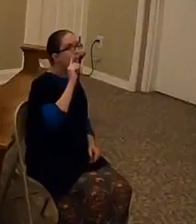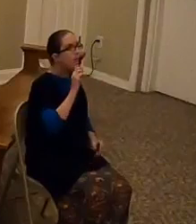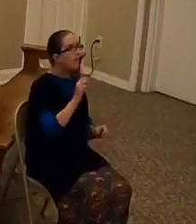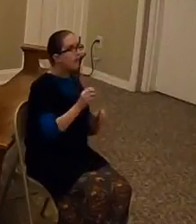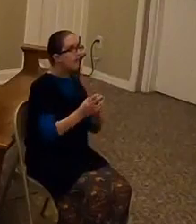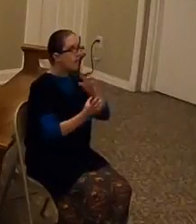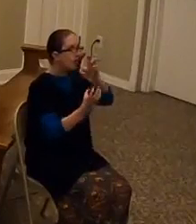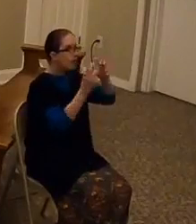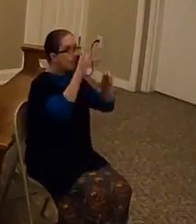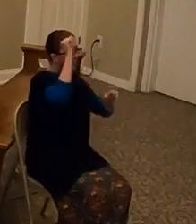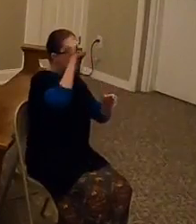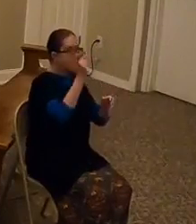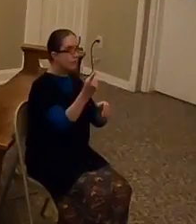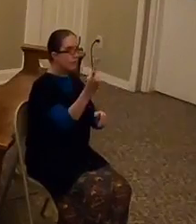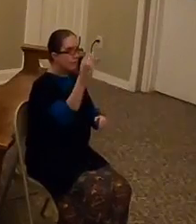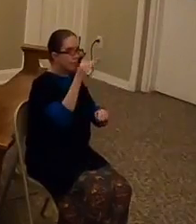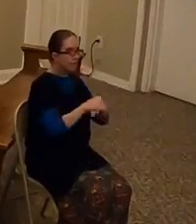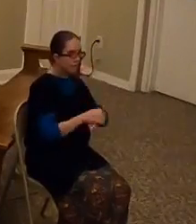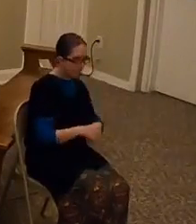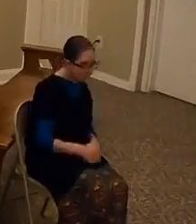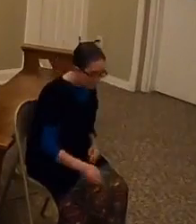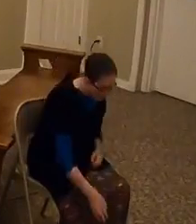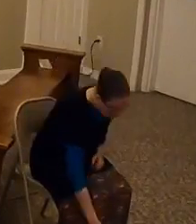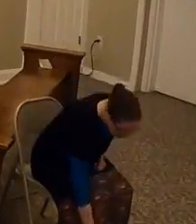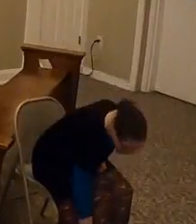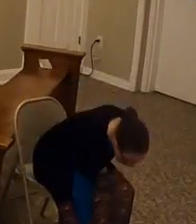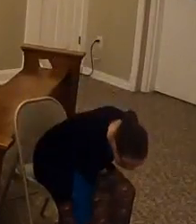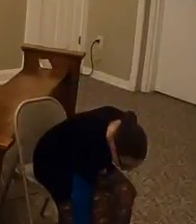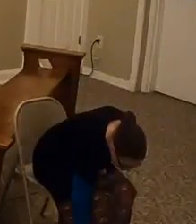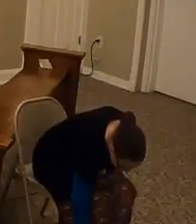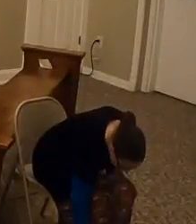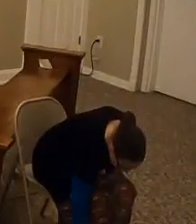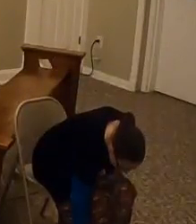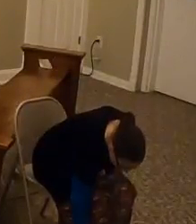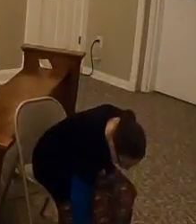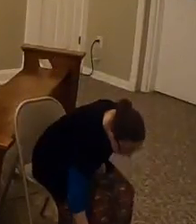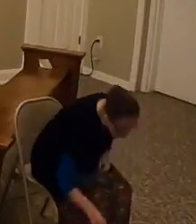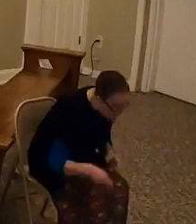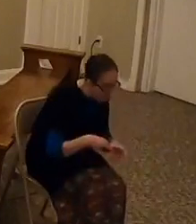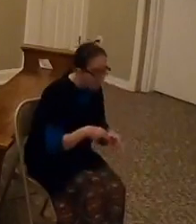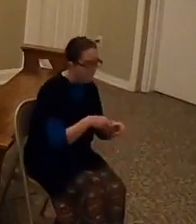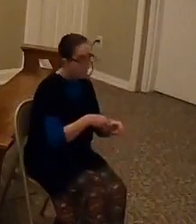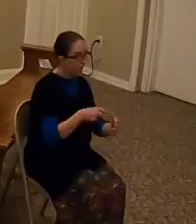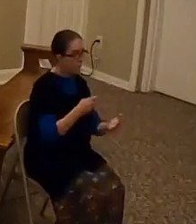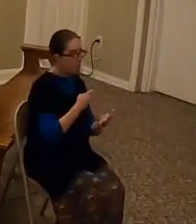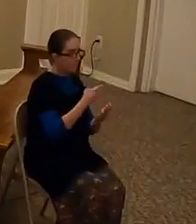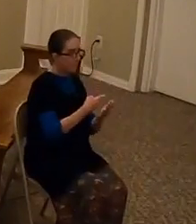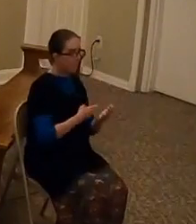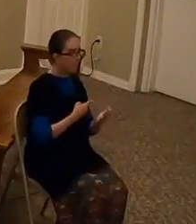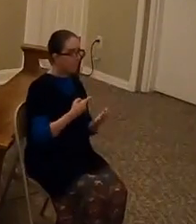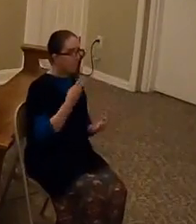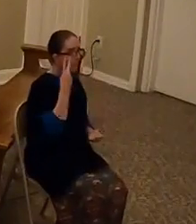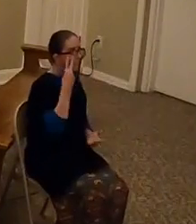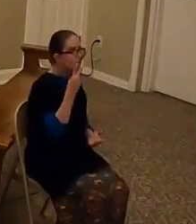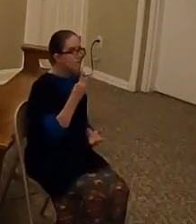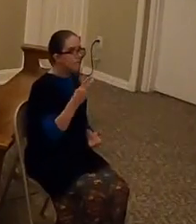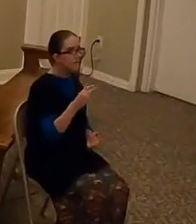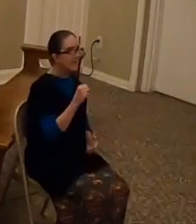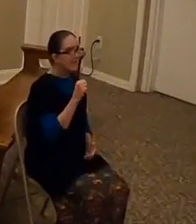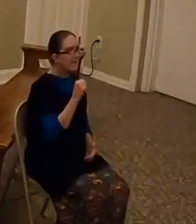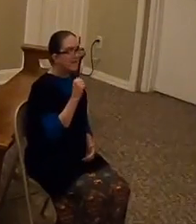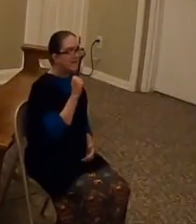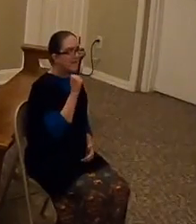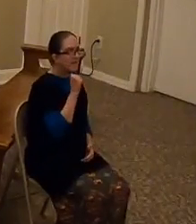the cloud he's coming back on." Hallelujah. Amen. We'll be riding down the road sometimes, and I'll see this